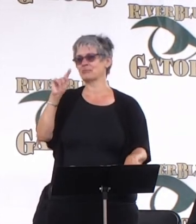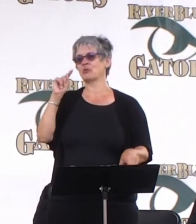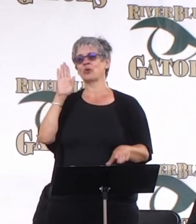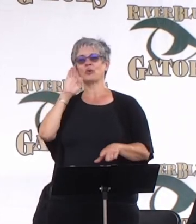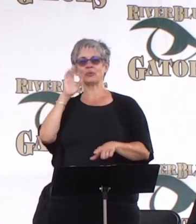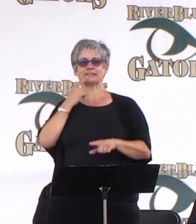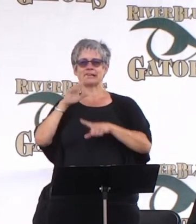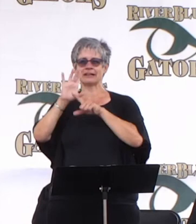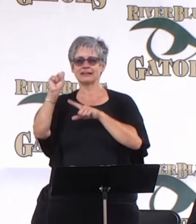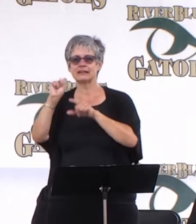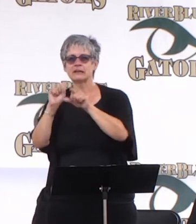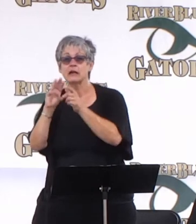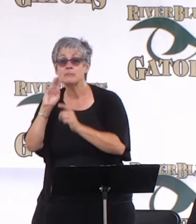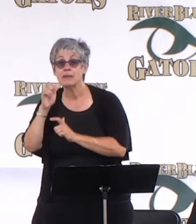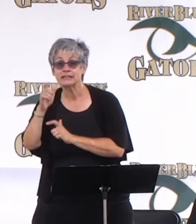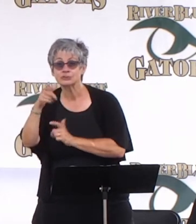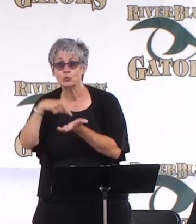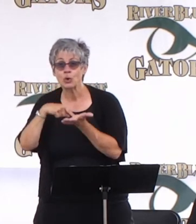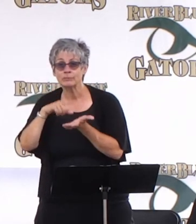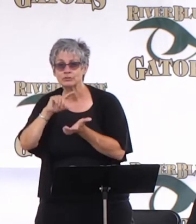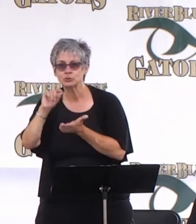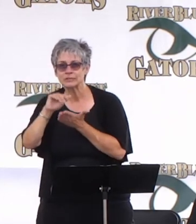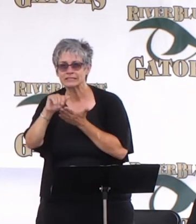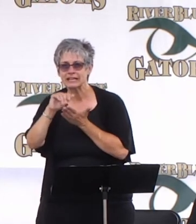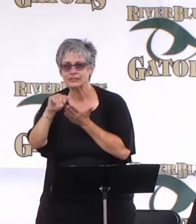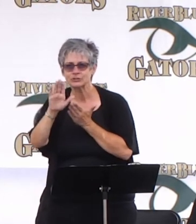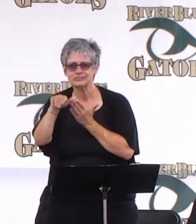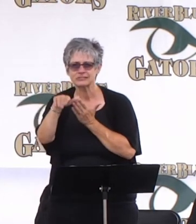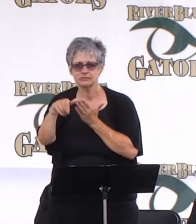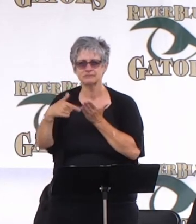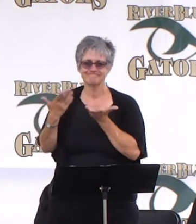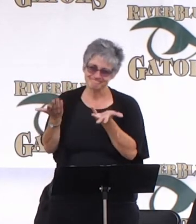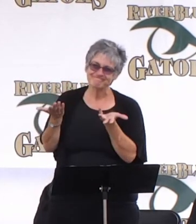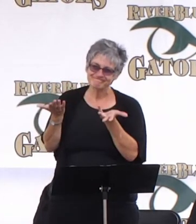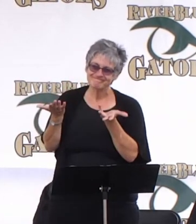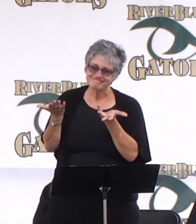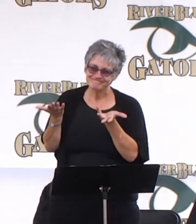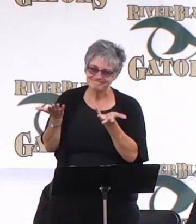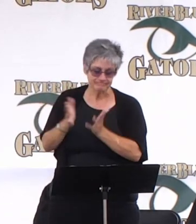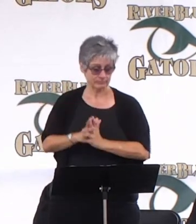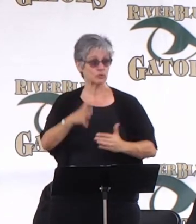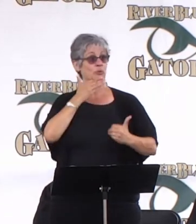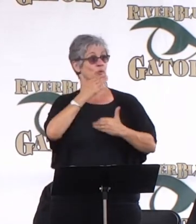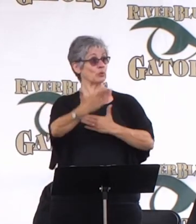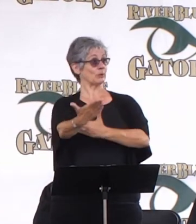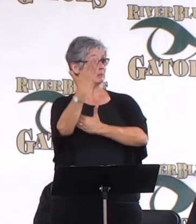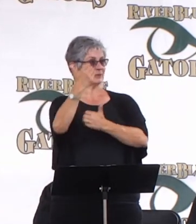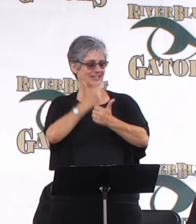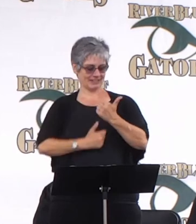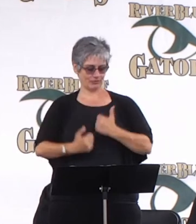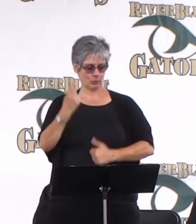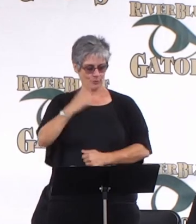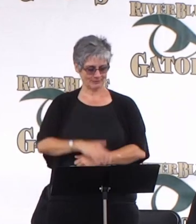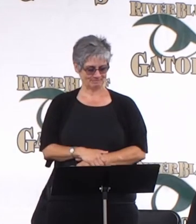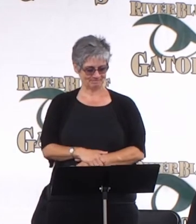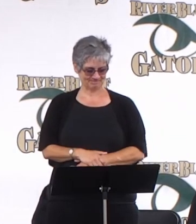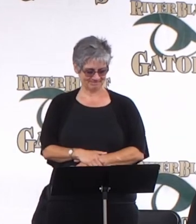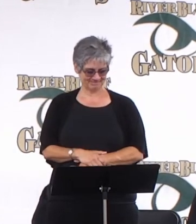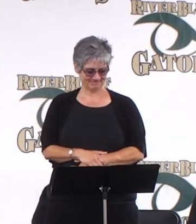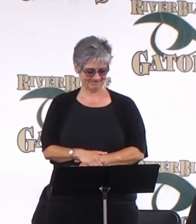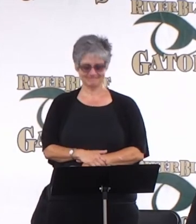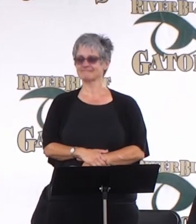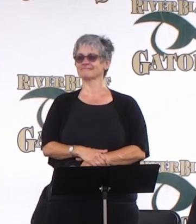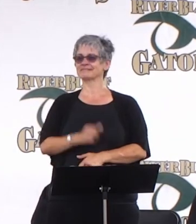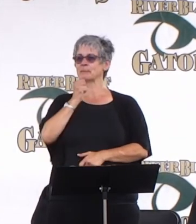Max, you owe me $20. I don't know if I actually pointed at him. Good morning, everyone. Parents, friends,